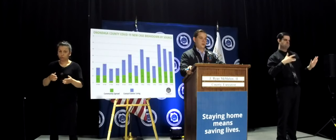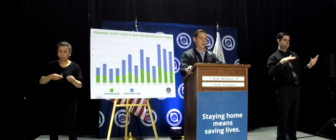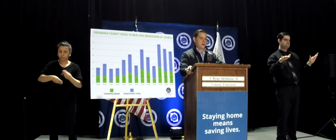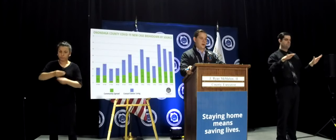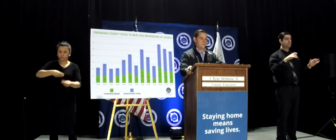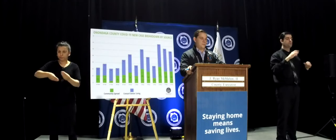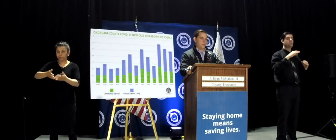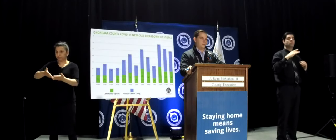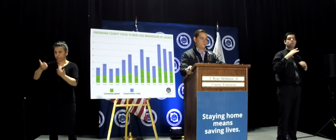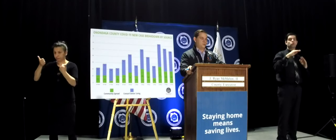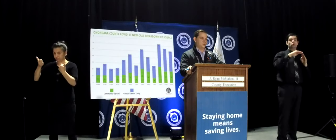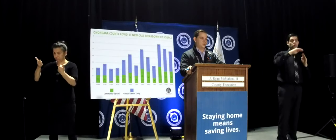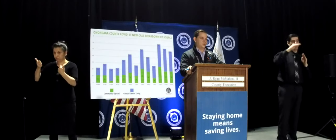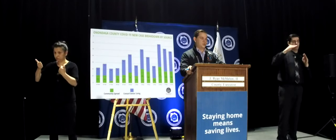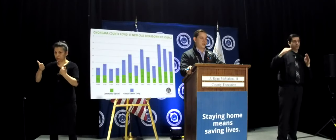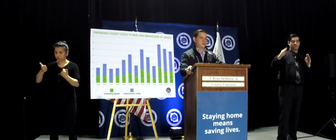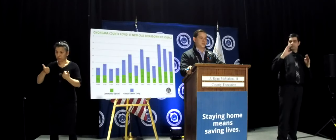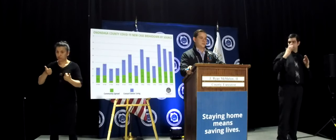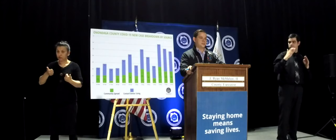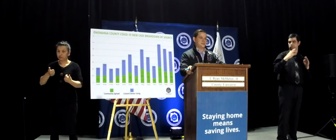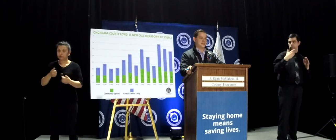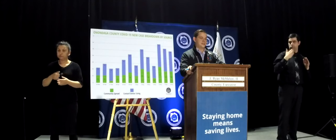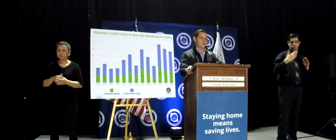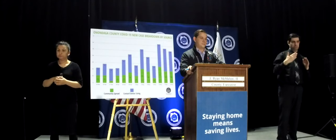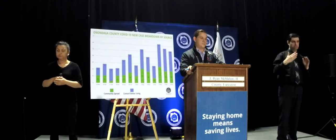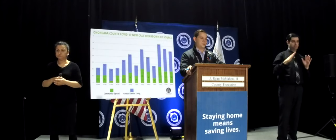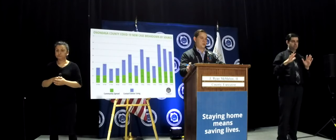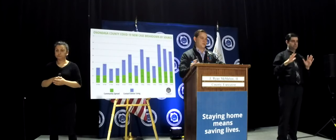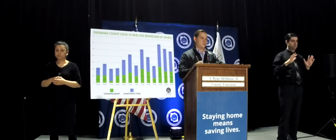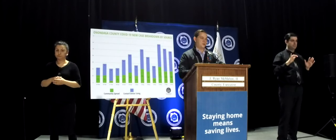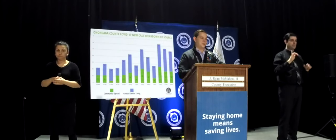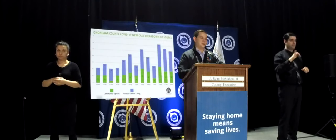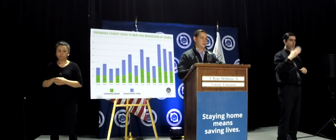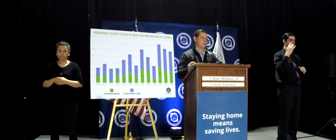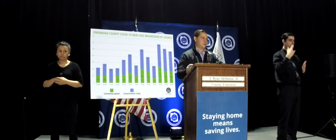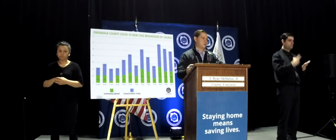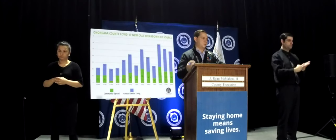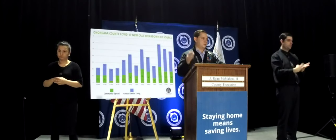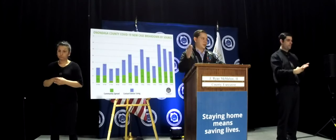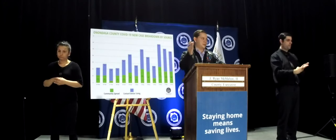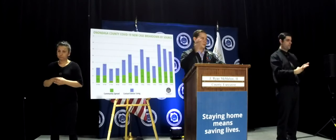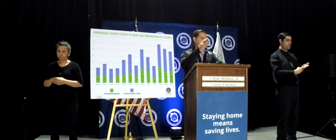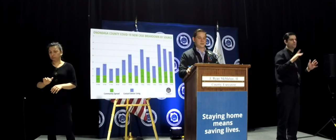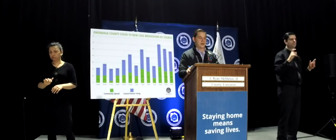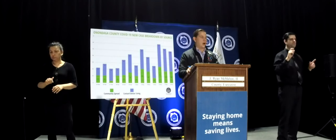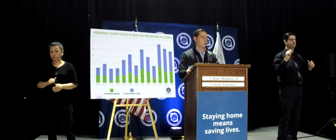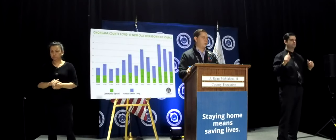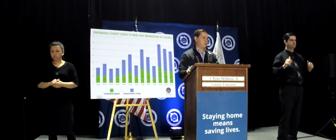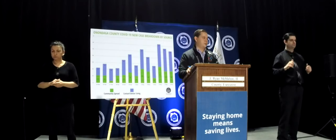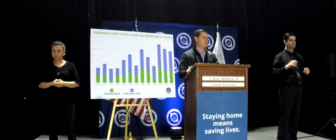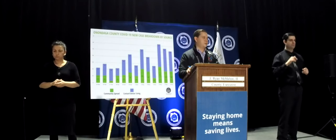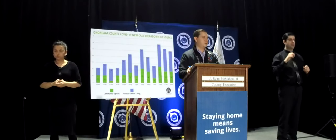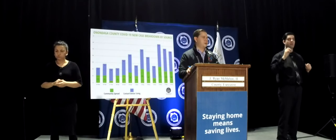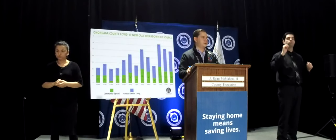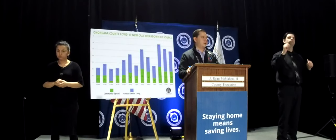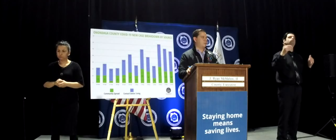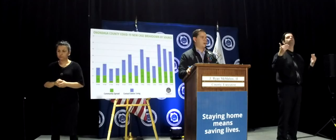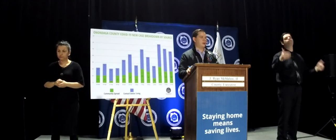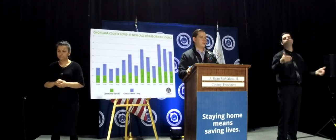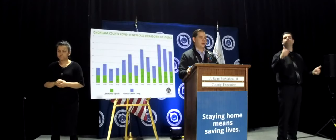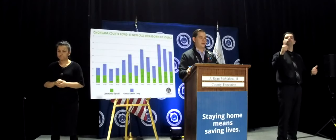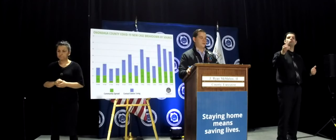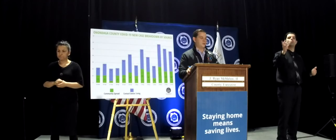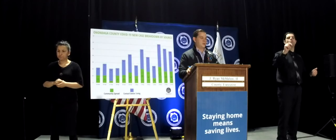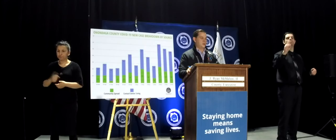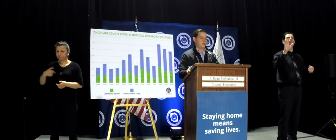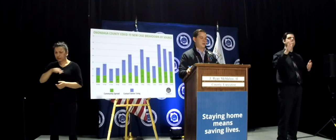do. To change up the system, you have to pivot in the system. The testing doesn't help. It doesn't help. I'd